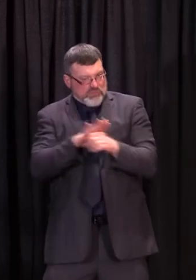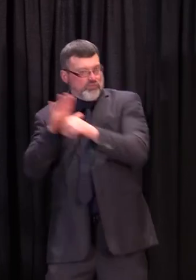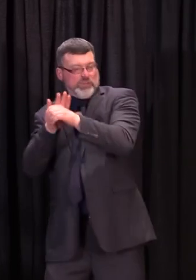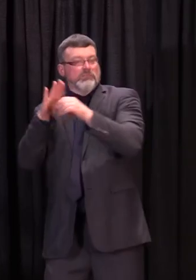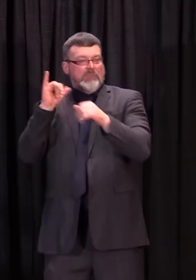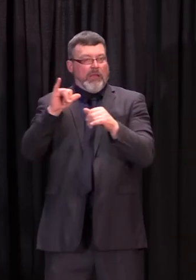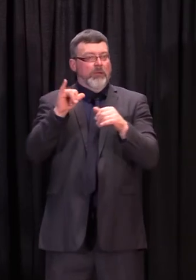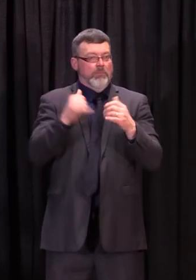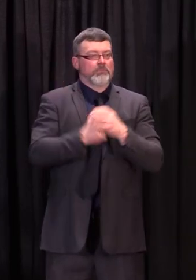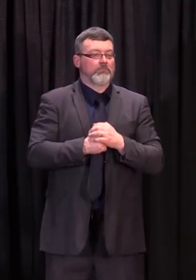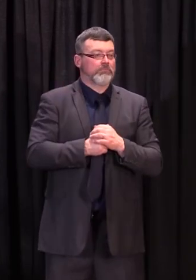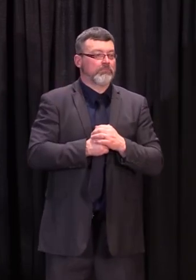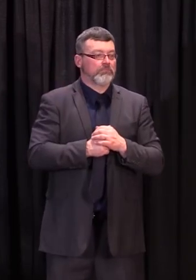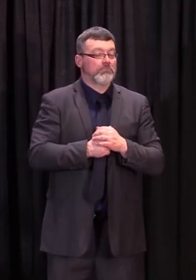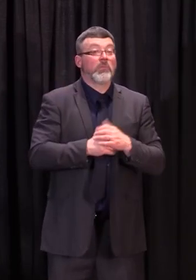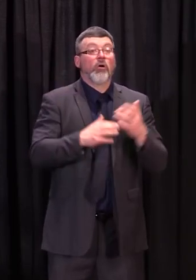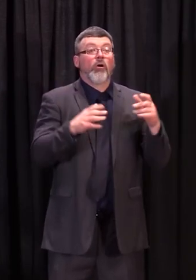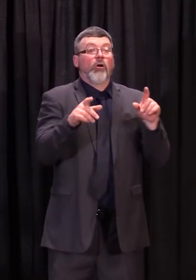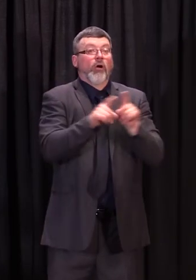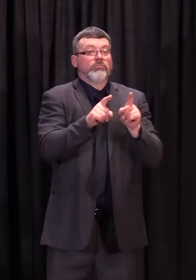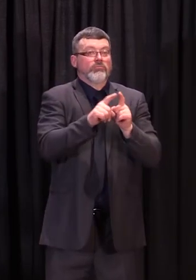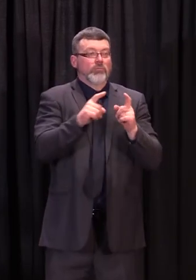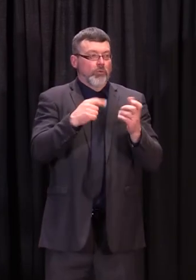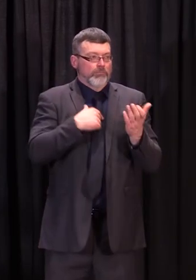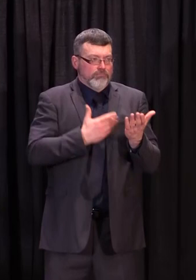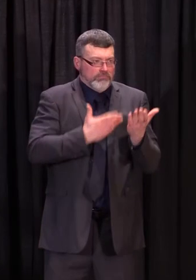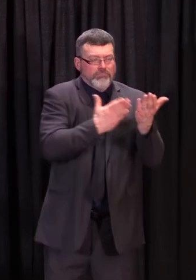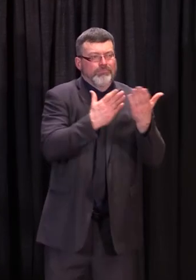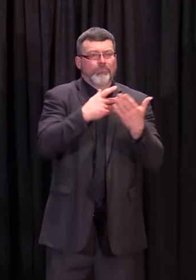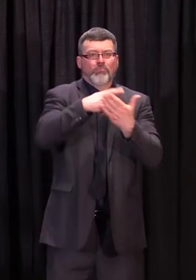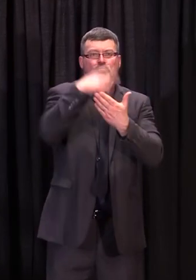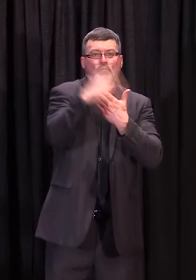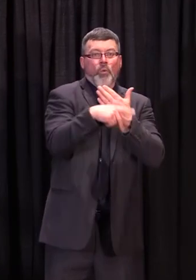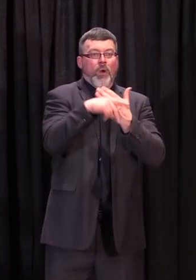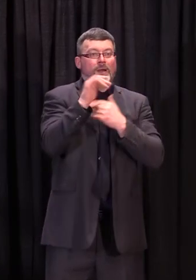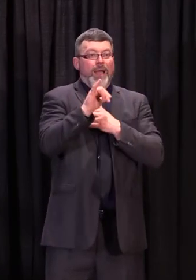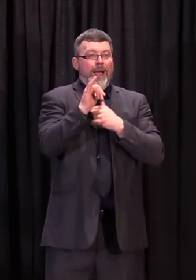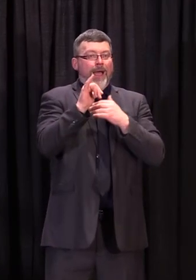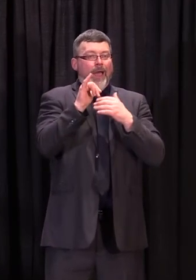Let's also advance an initiative that's been stalled for the last 2 years,